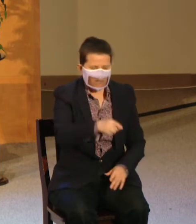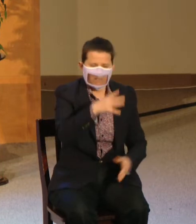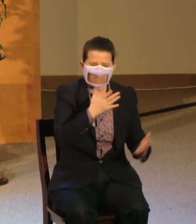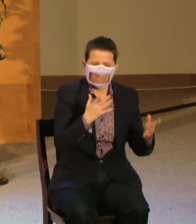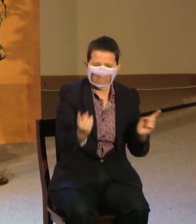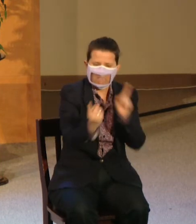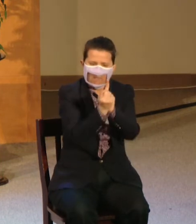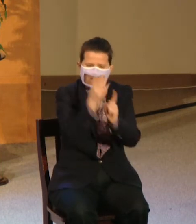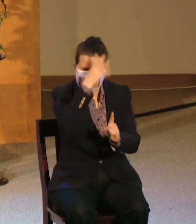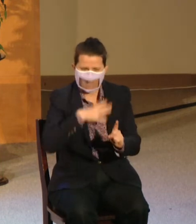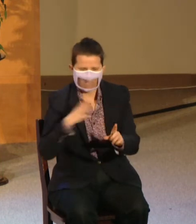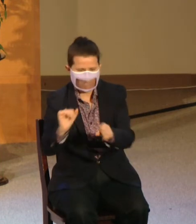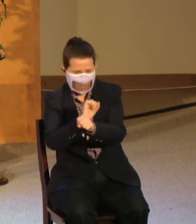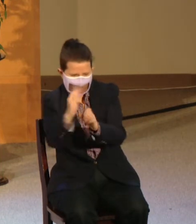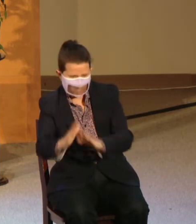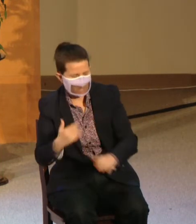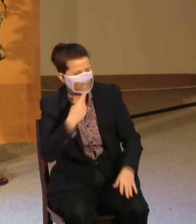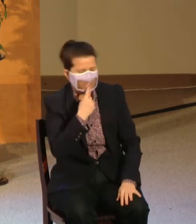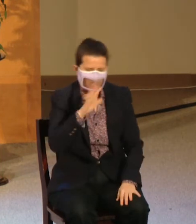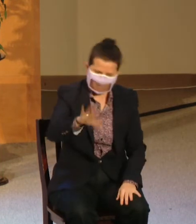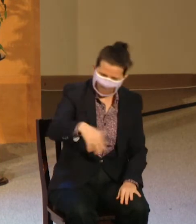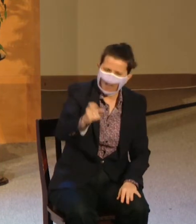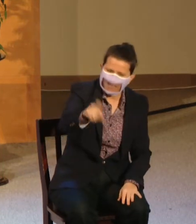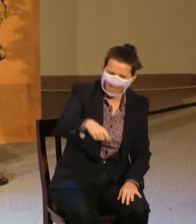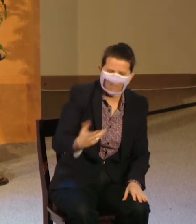the hill, and that should fulfill your need.